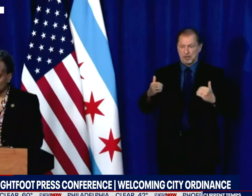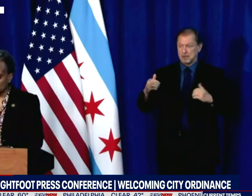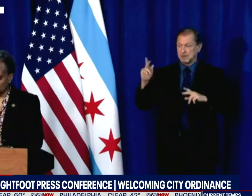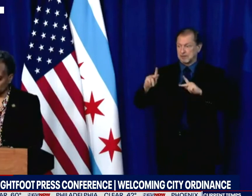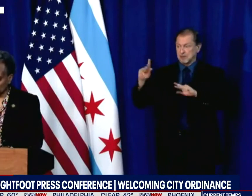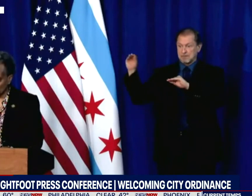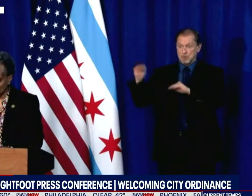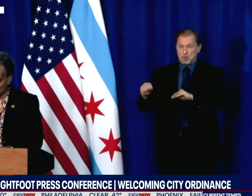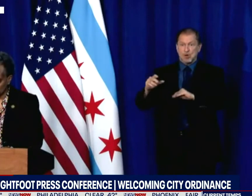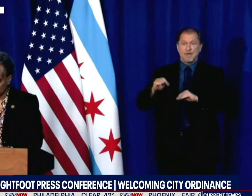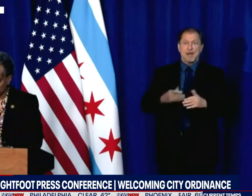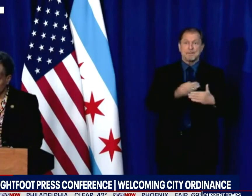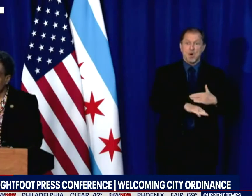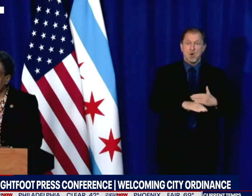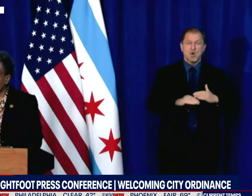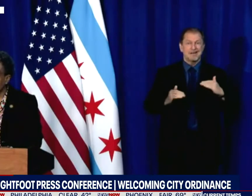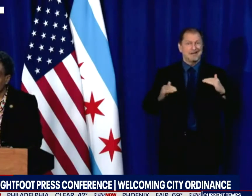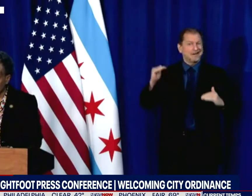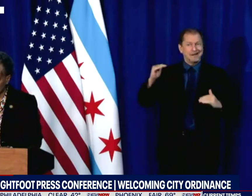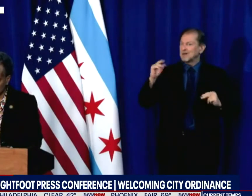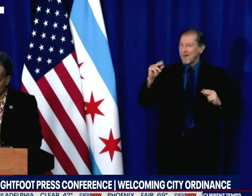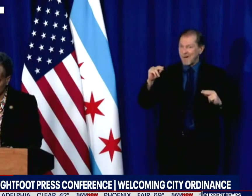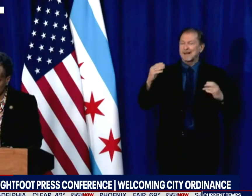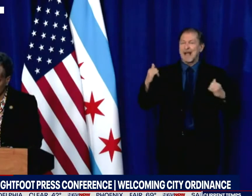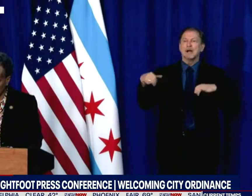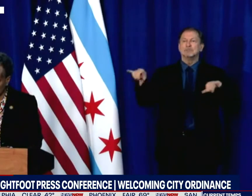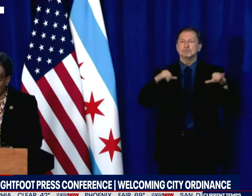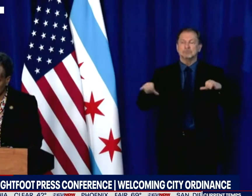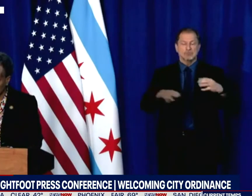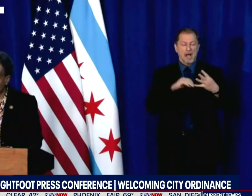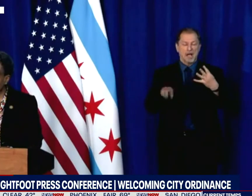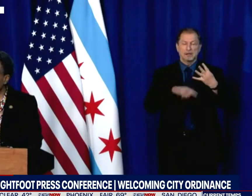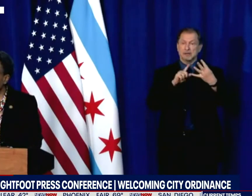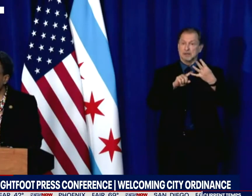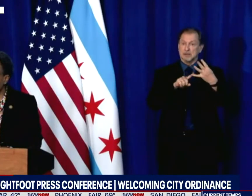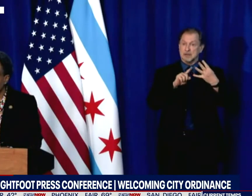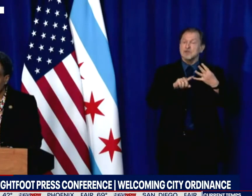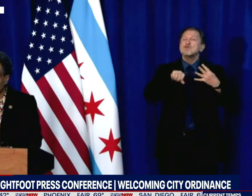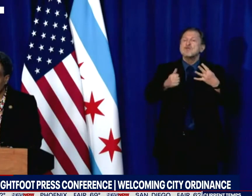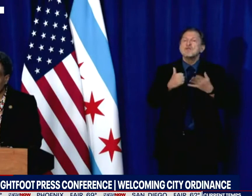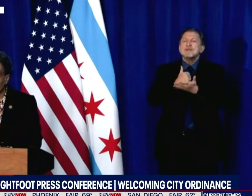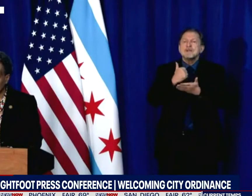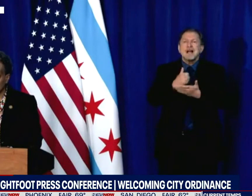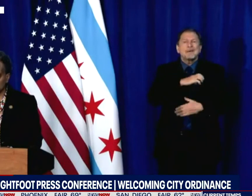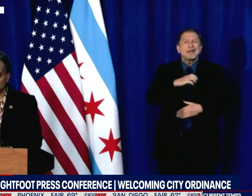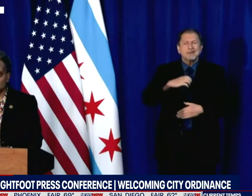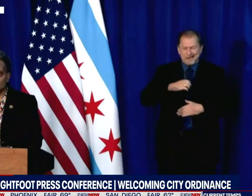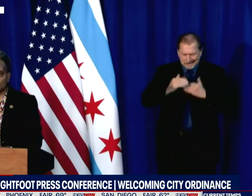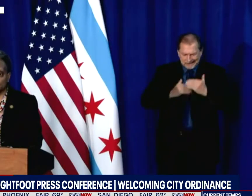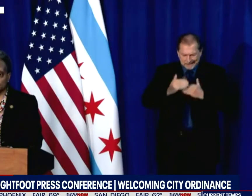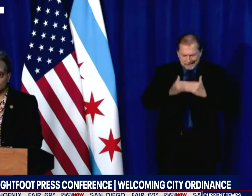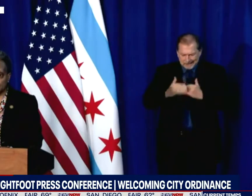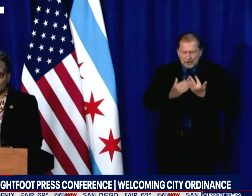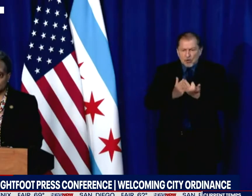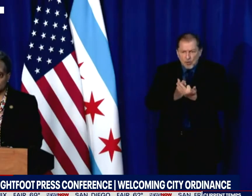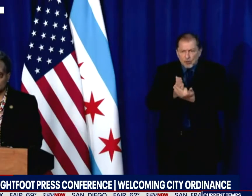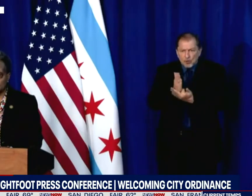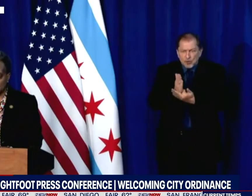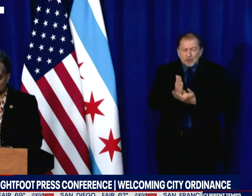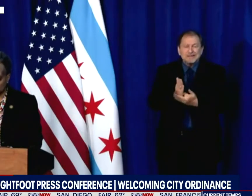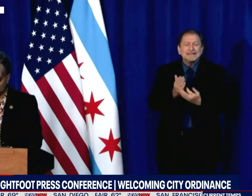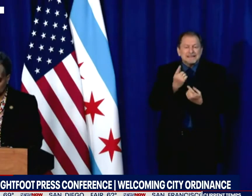to thank chairman Errol Rabo for shepherening the elimination of the carveouts through the committee um and onto uh the